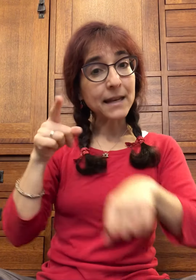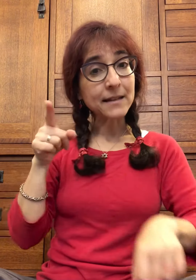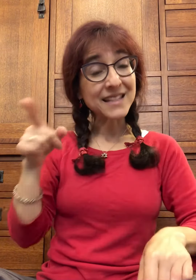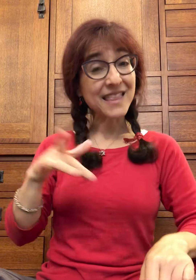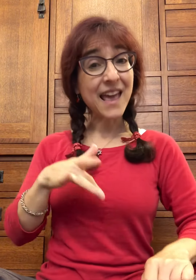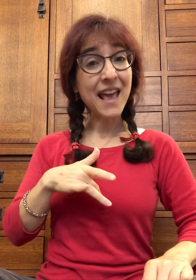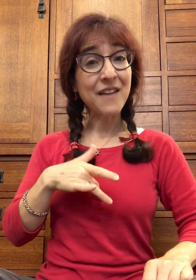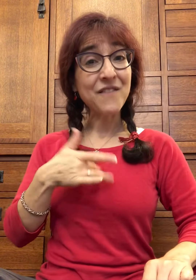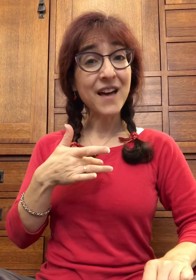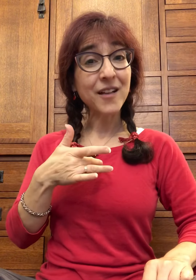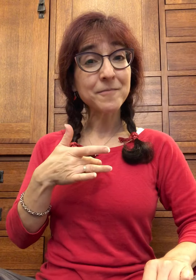pumpkins,